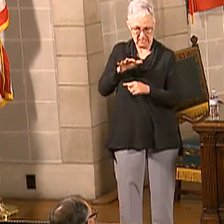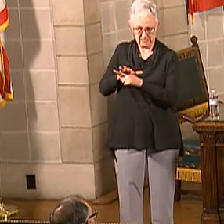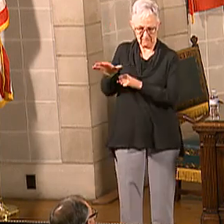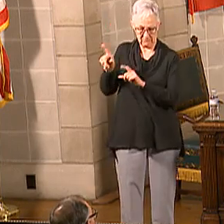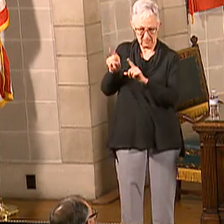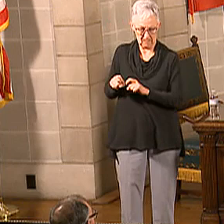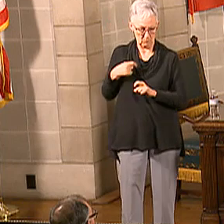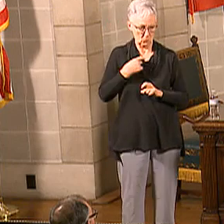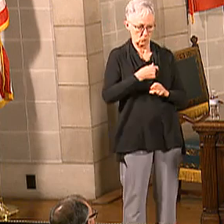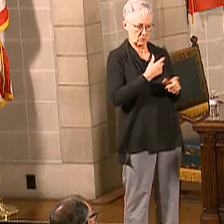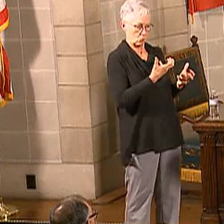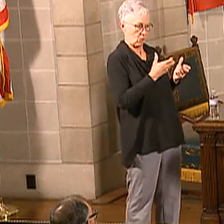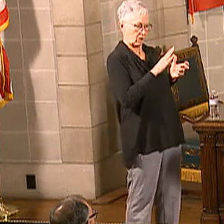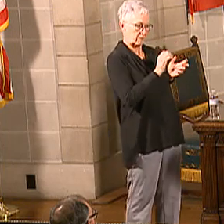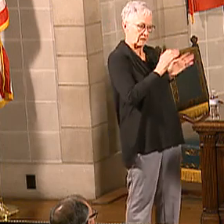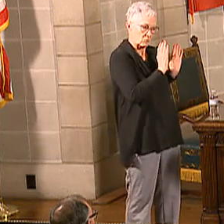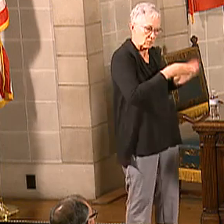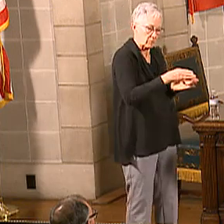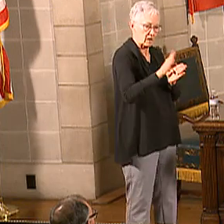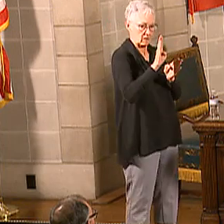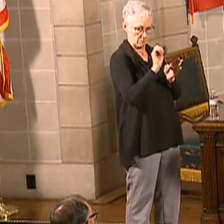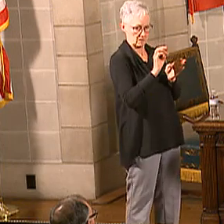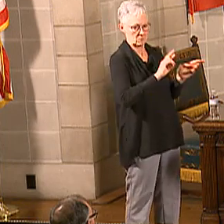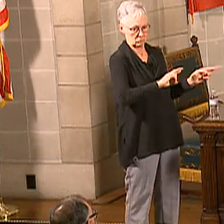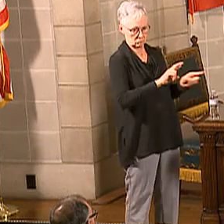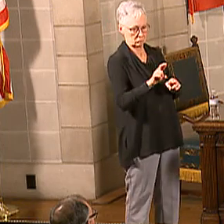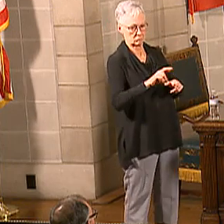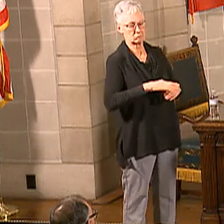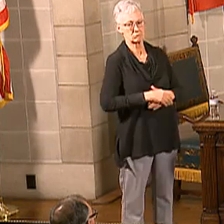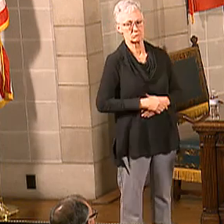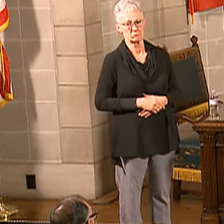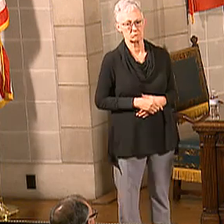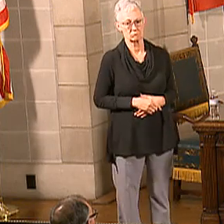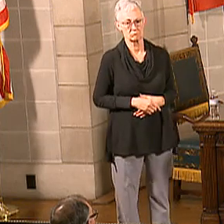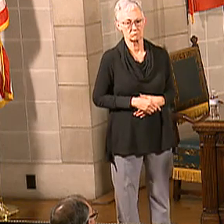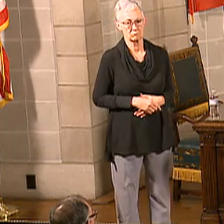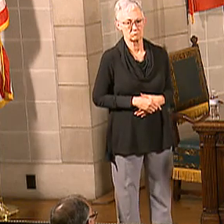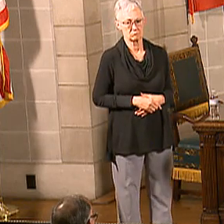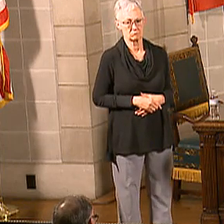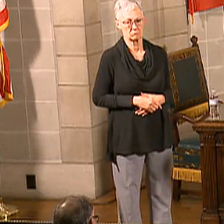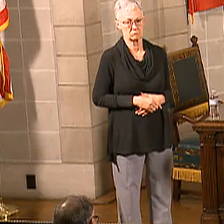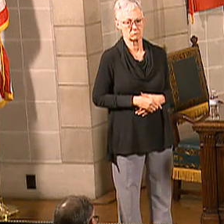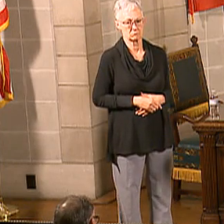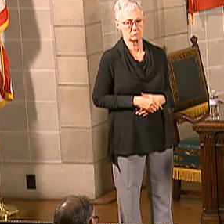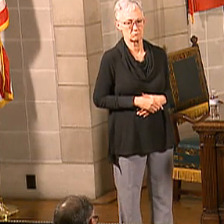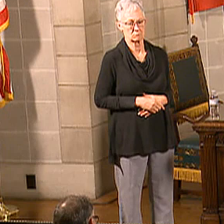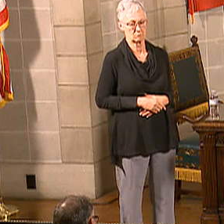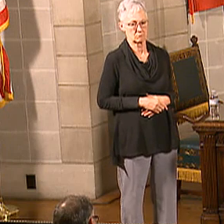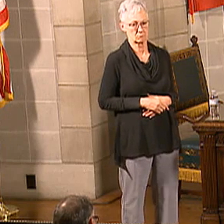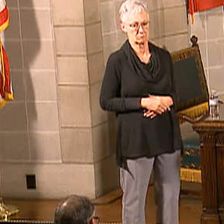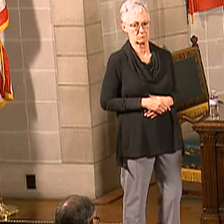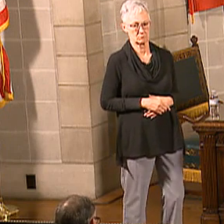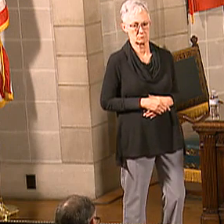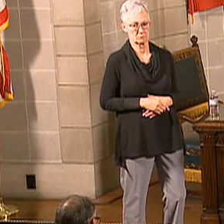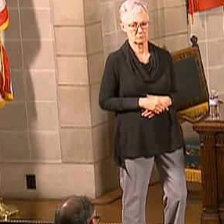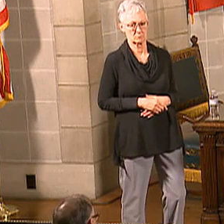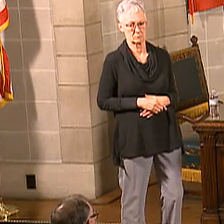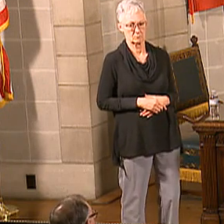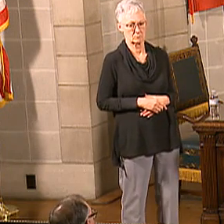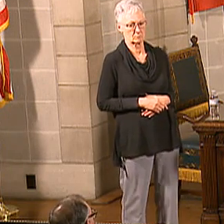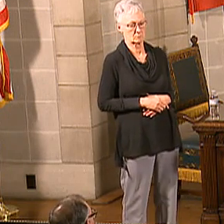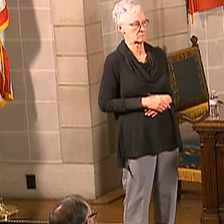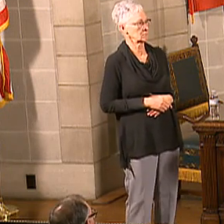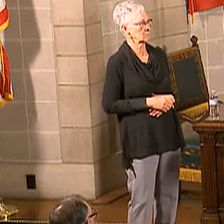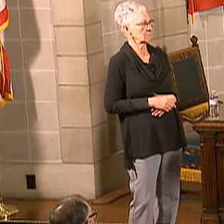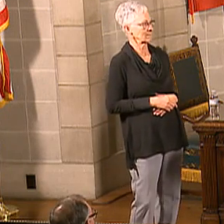The other question is concerning stay-at-home orders. The governor of California, who I'm guessing you don't agree with a lot